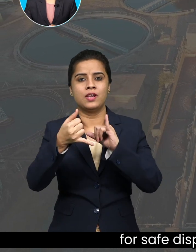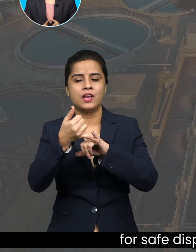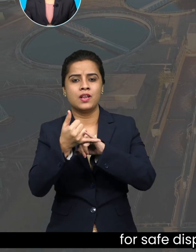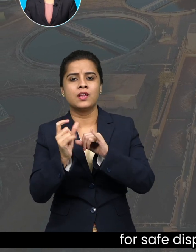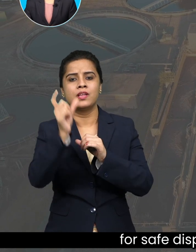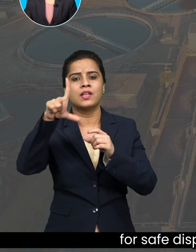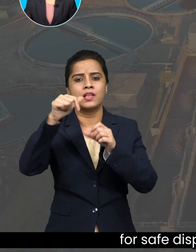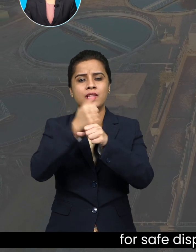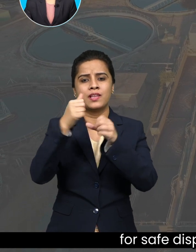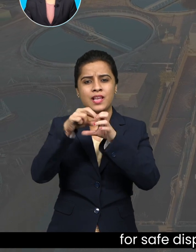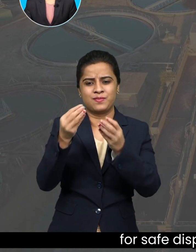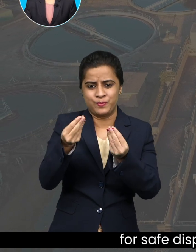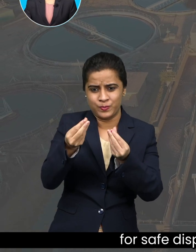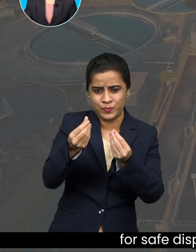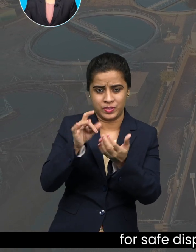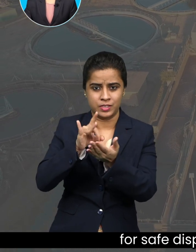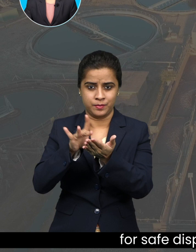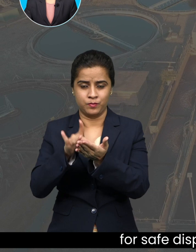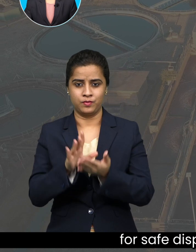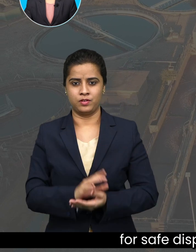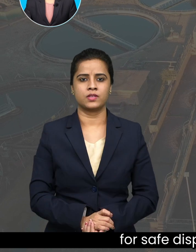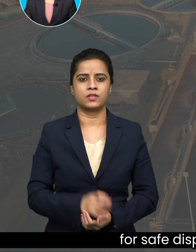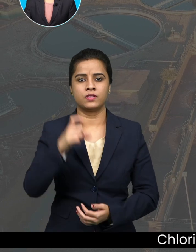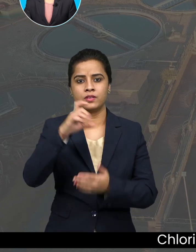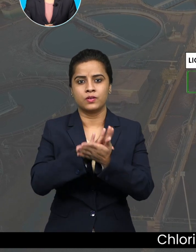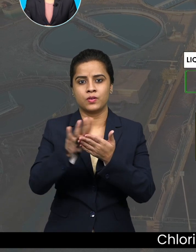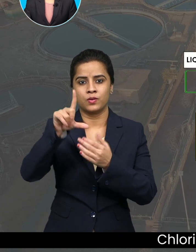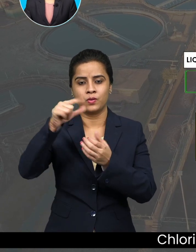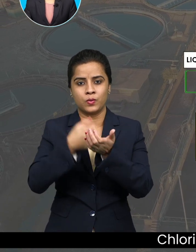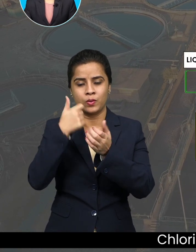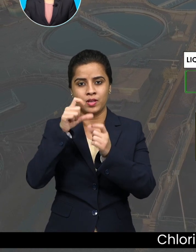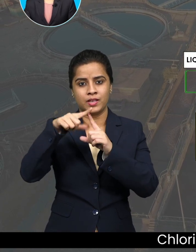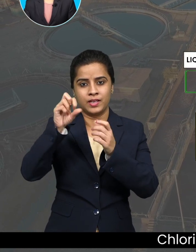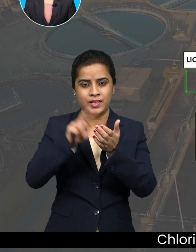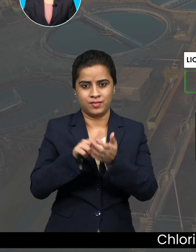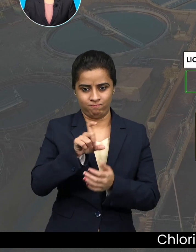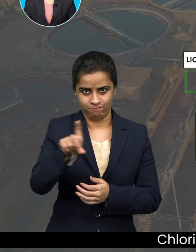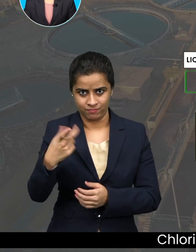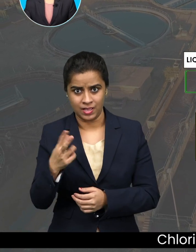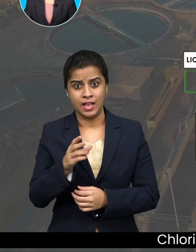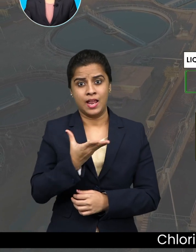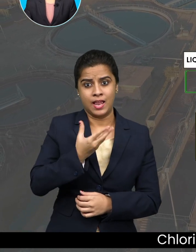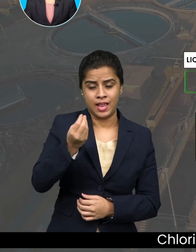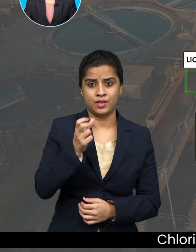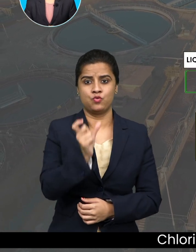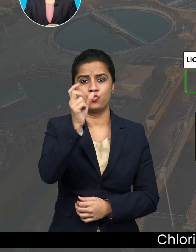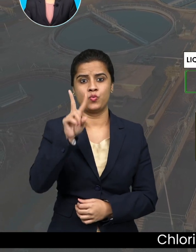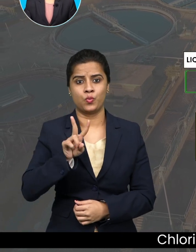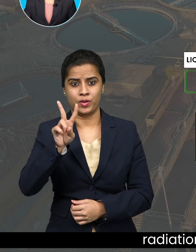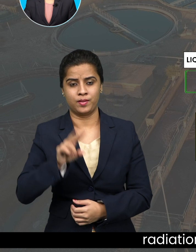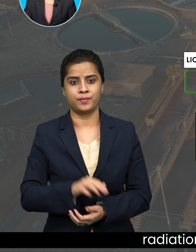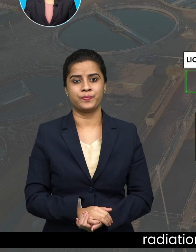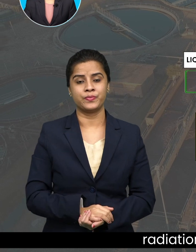called sludge removal. chlorination and ultraviolet